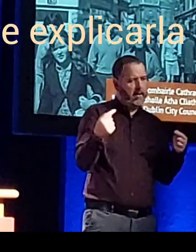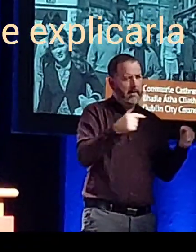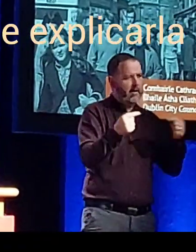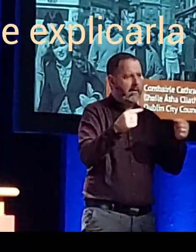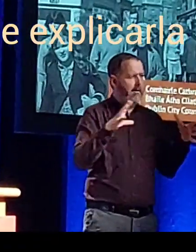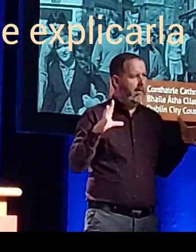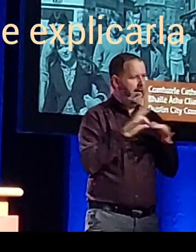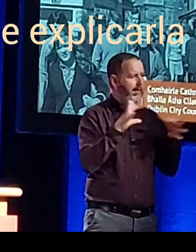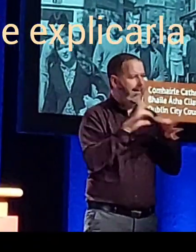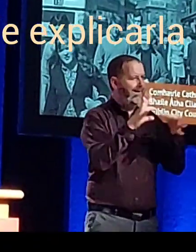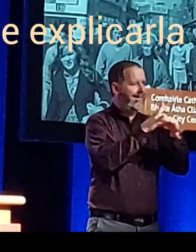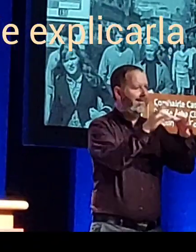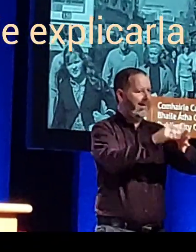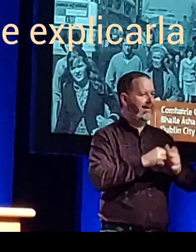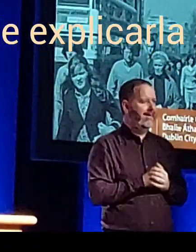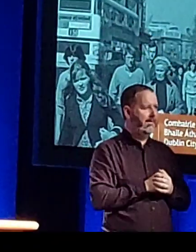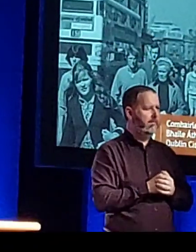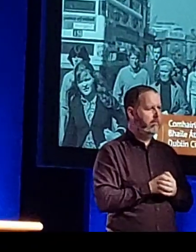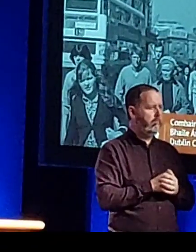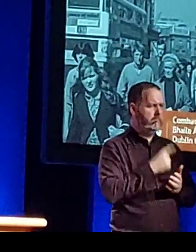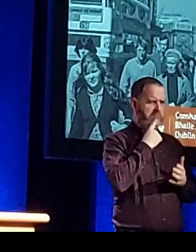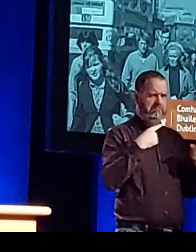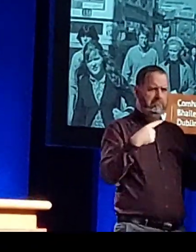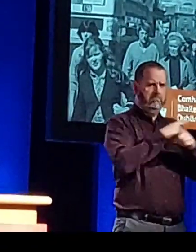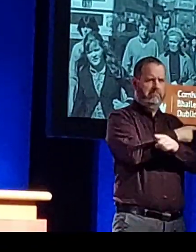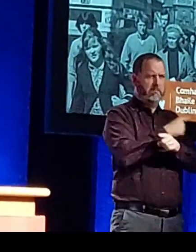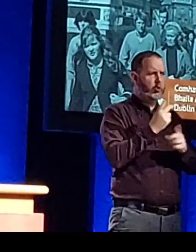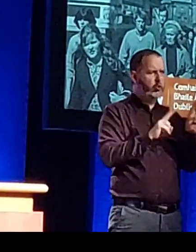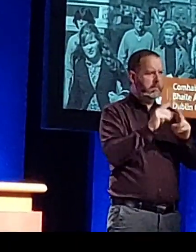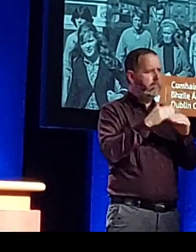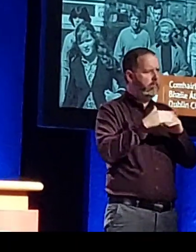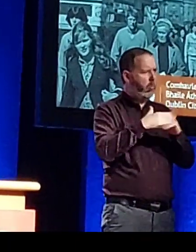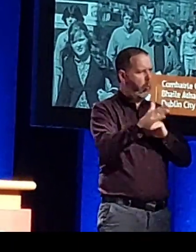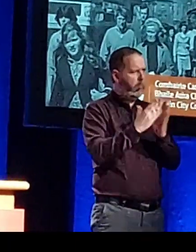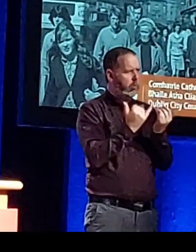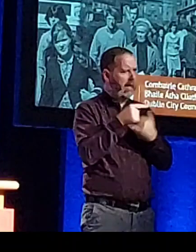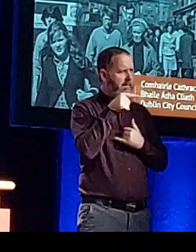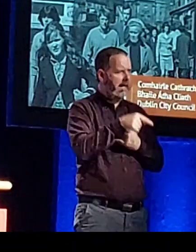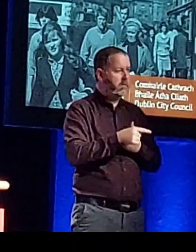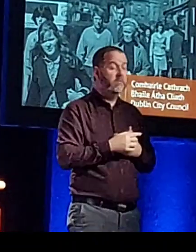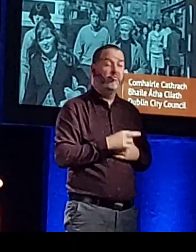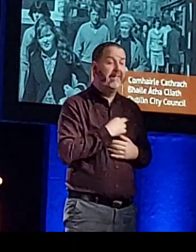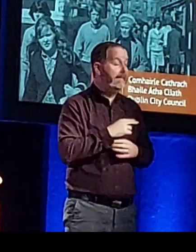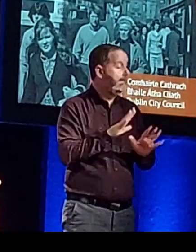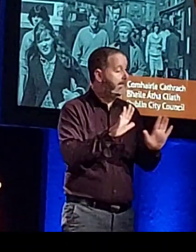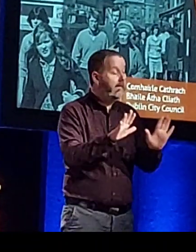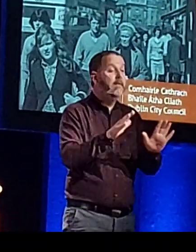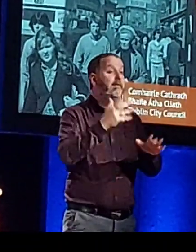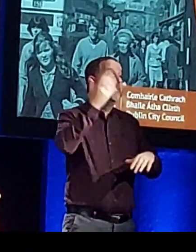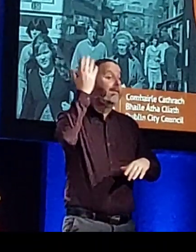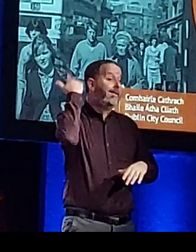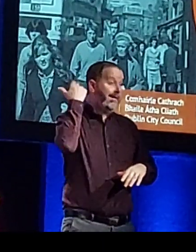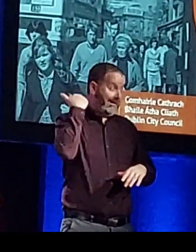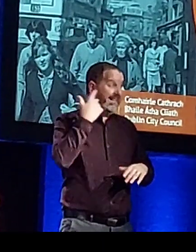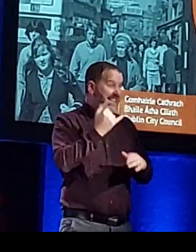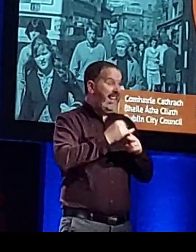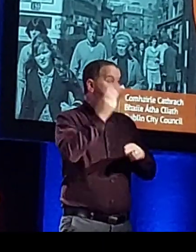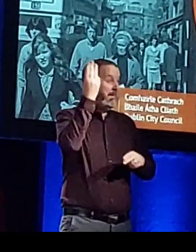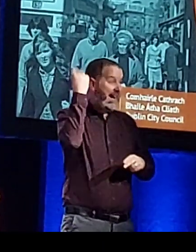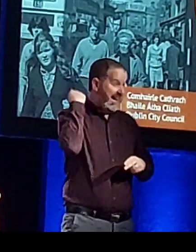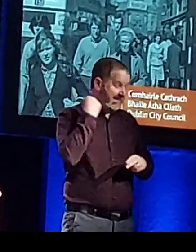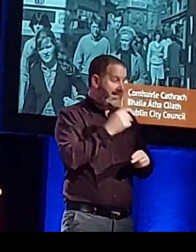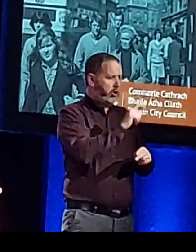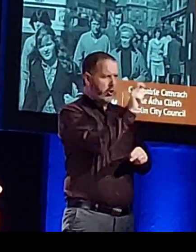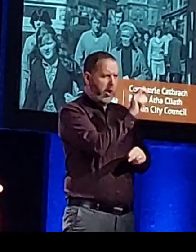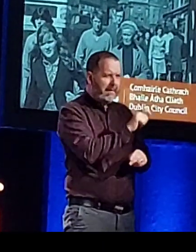more and more literature, but actually it's not, because the topics in the past that exercise us the most are the